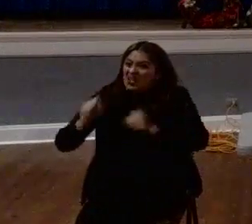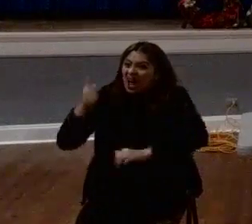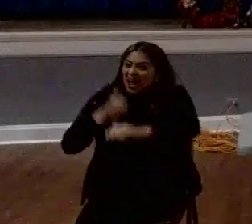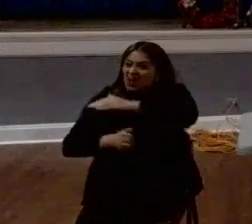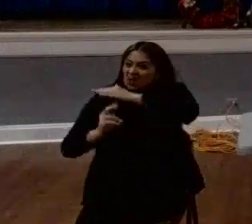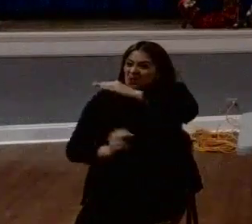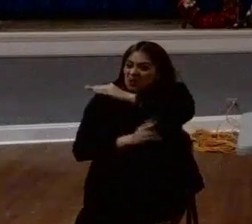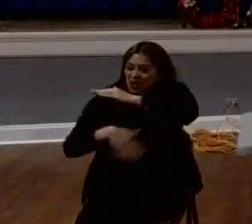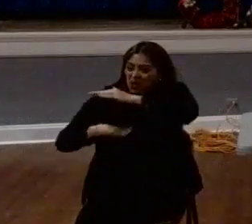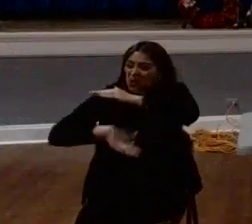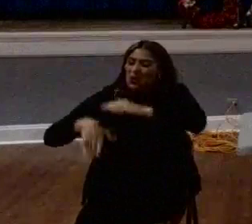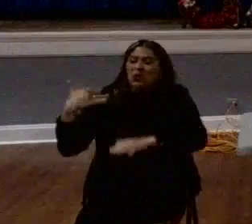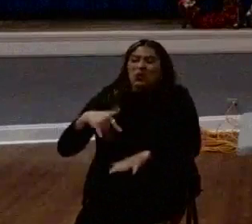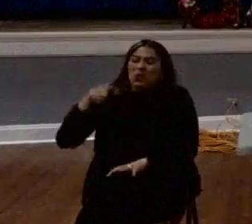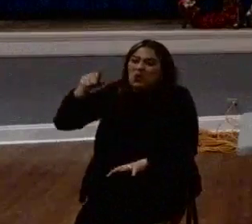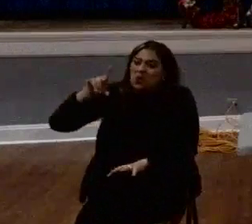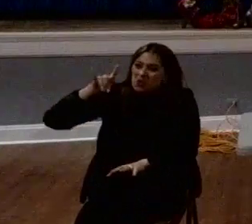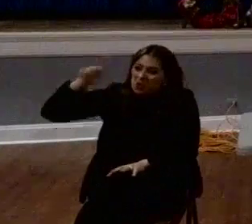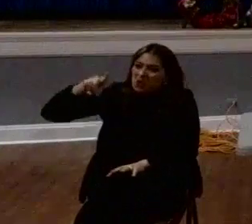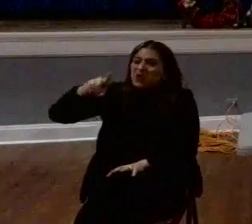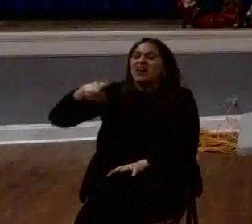good.